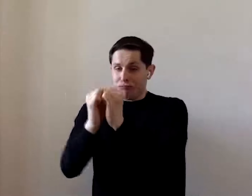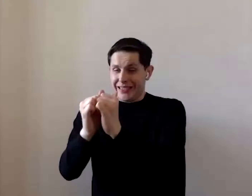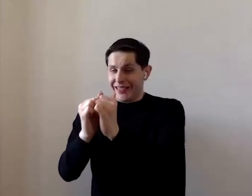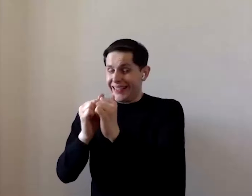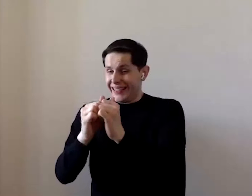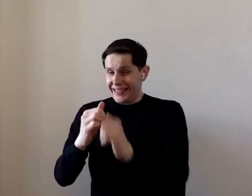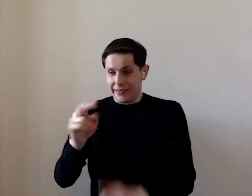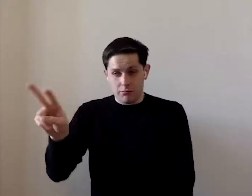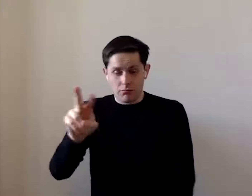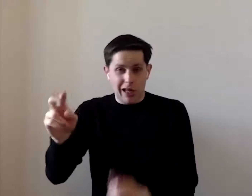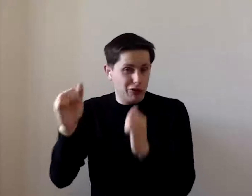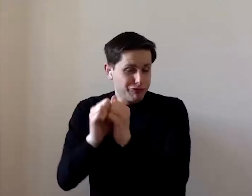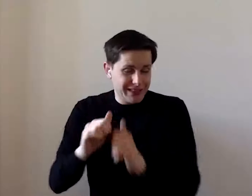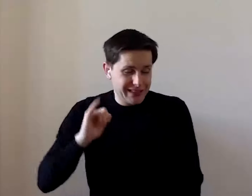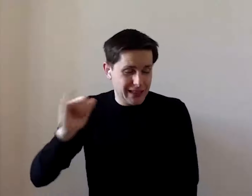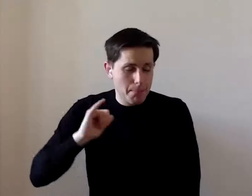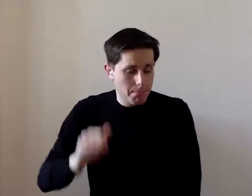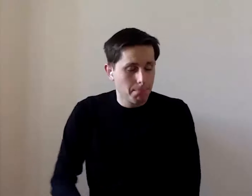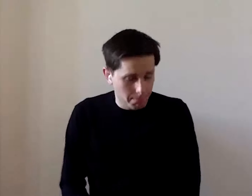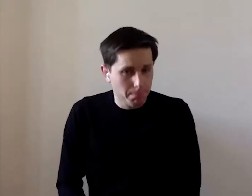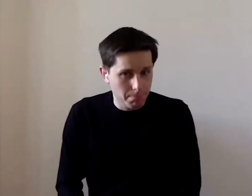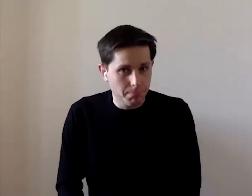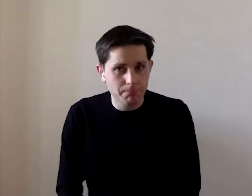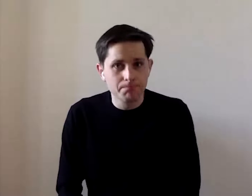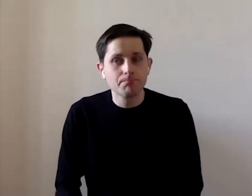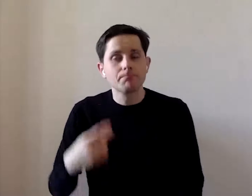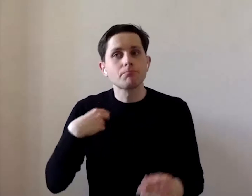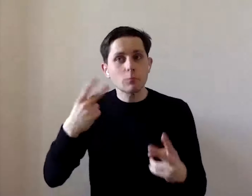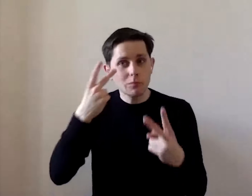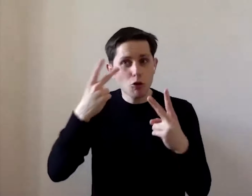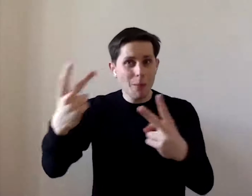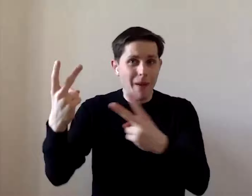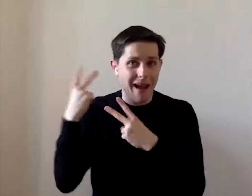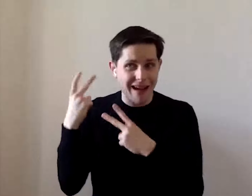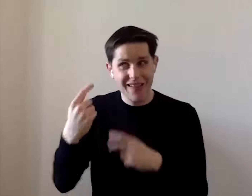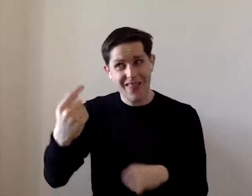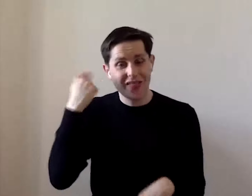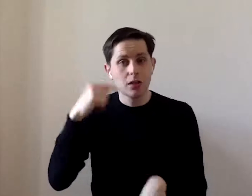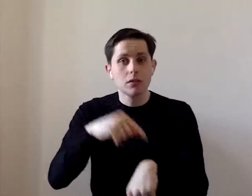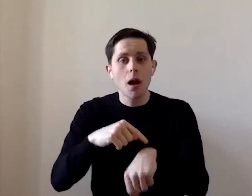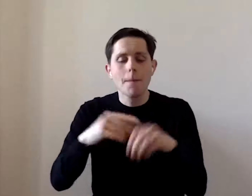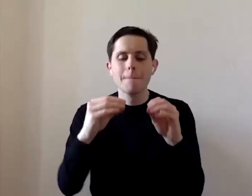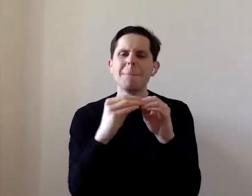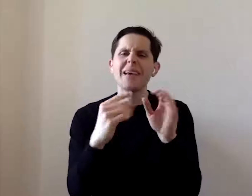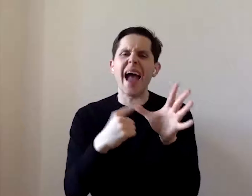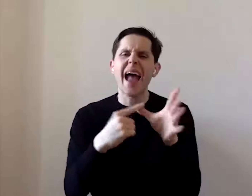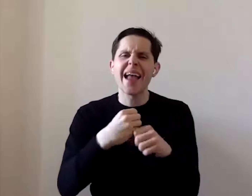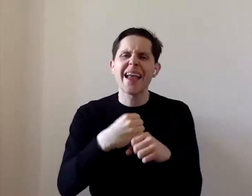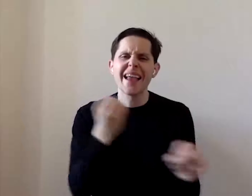And I kind of feel the same as Dan and Poppy, that great sense of responsibility. When I look back to my BA,